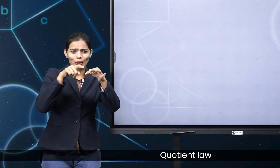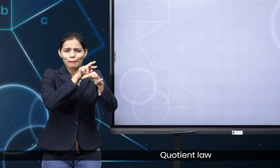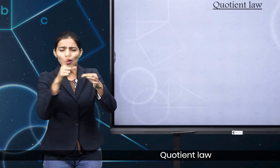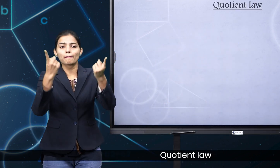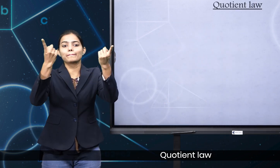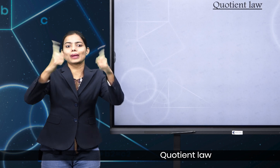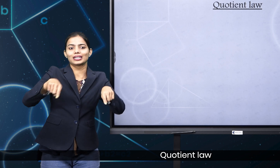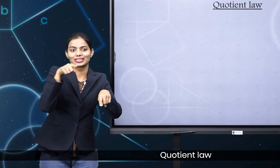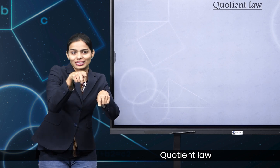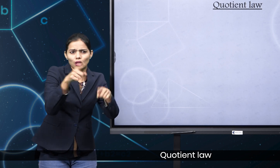Quotient law.